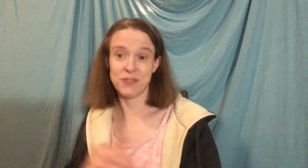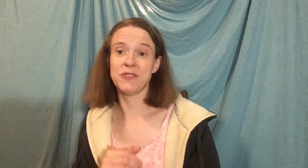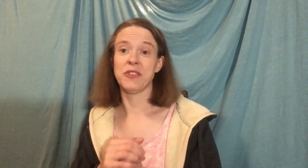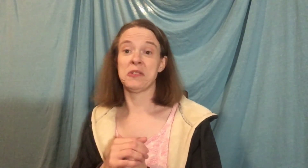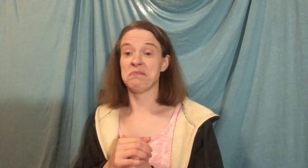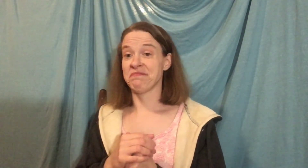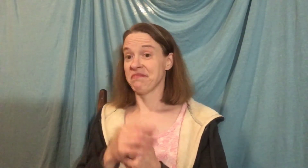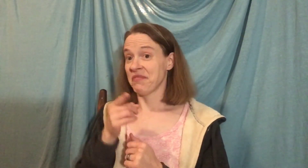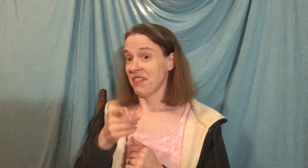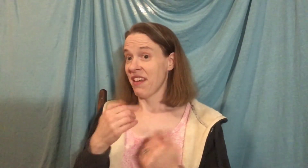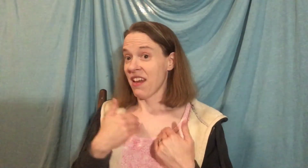signing journey.